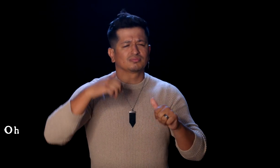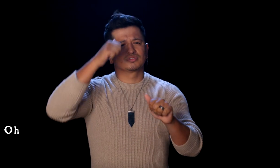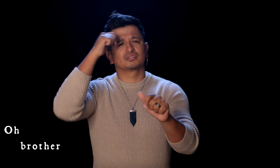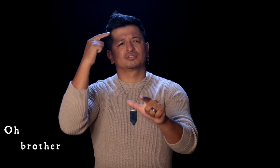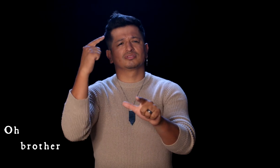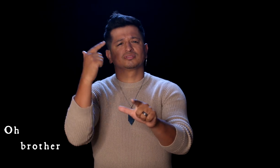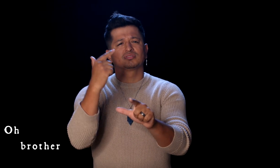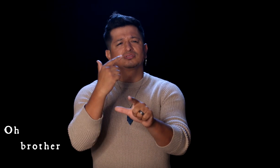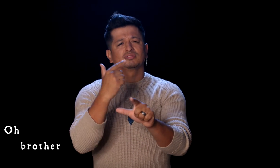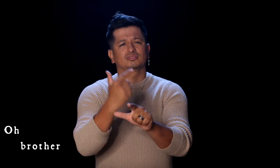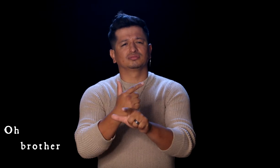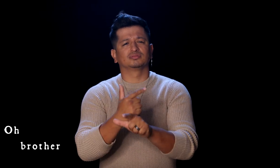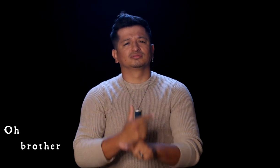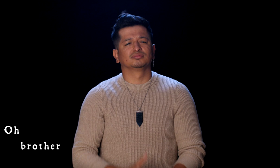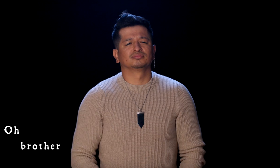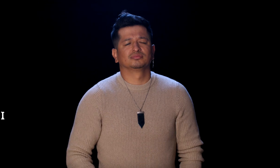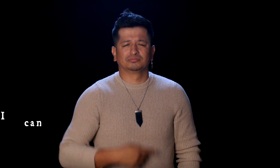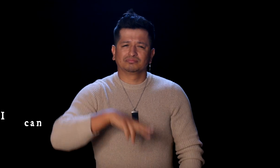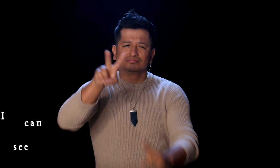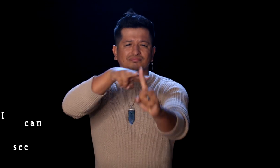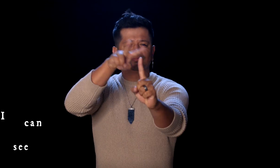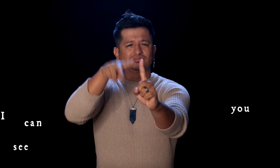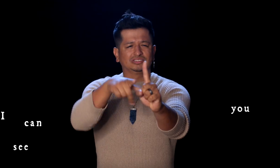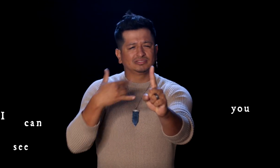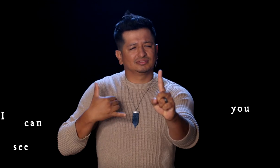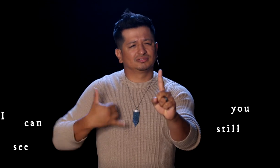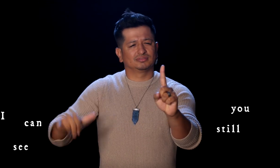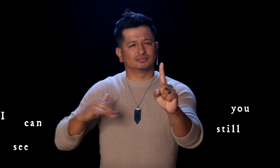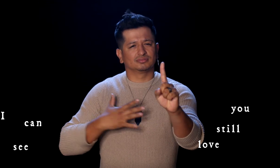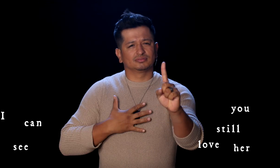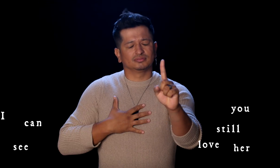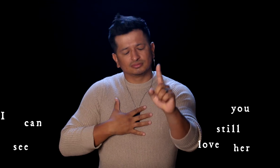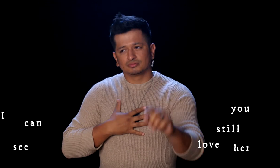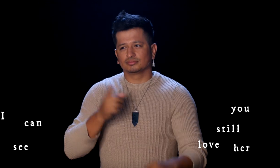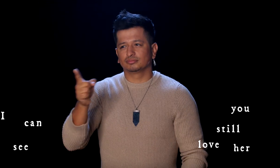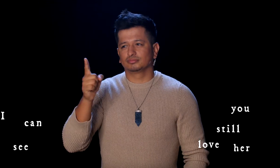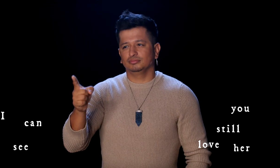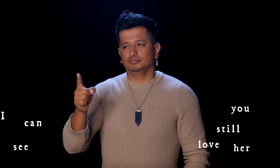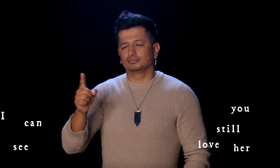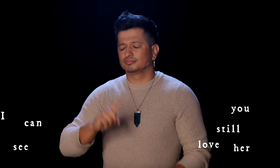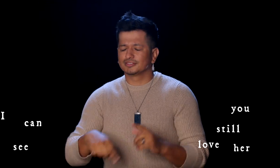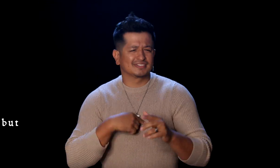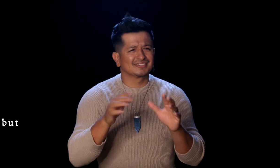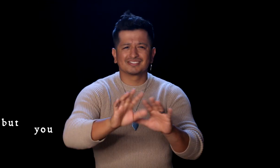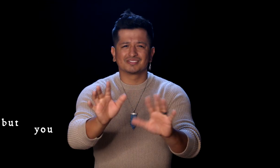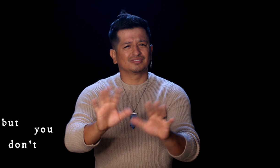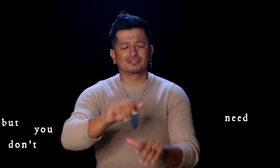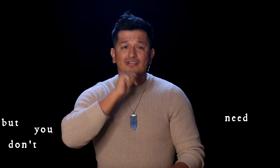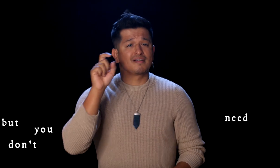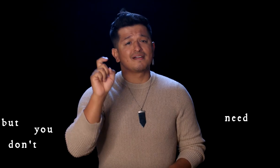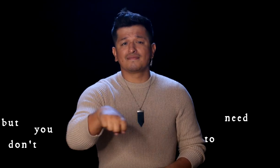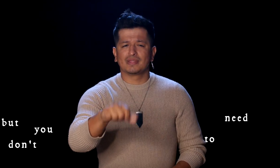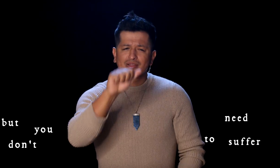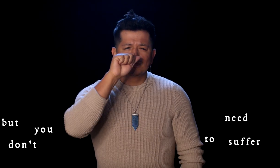Oh, brother I can see you still love her But you